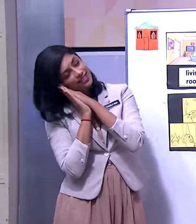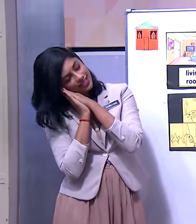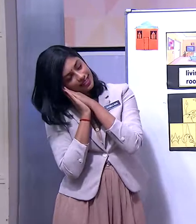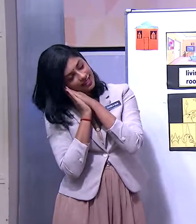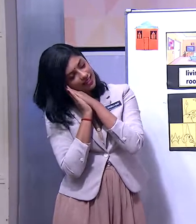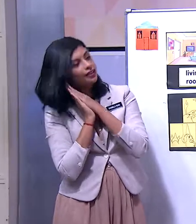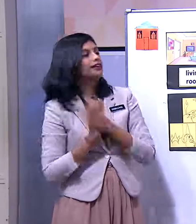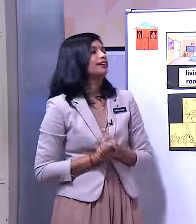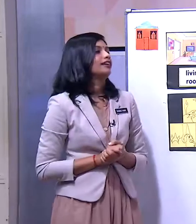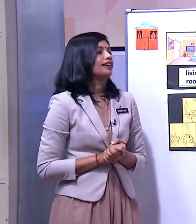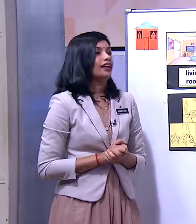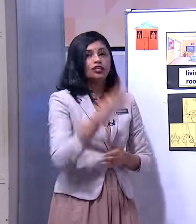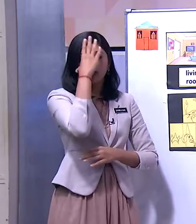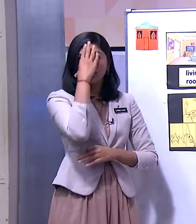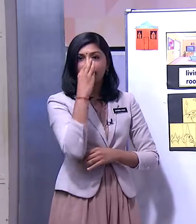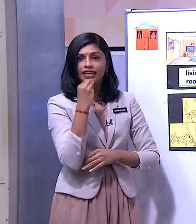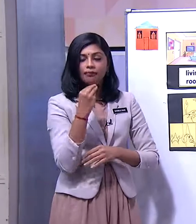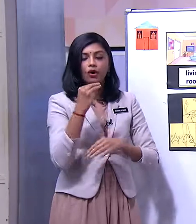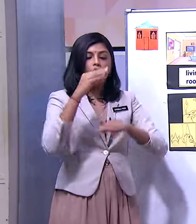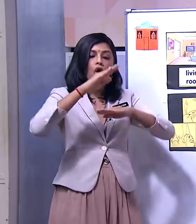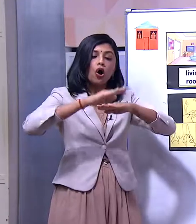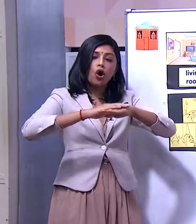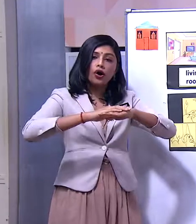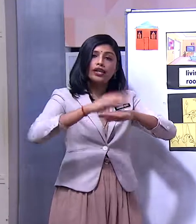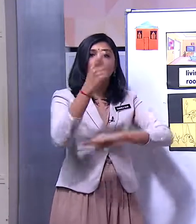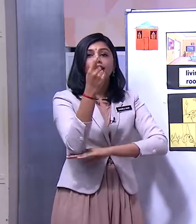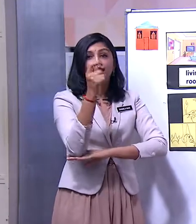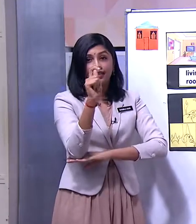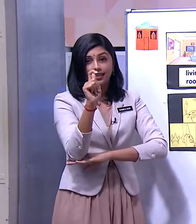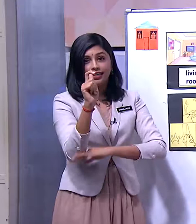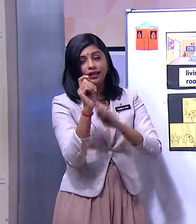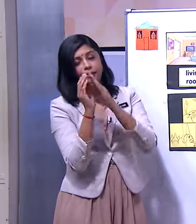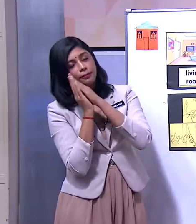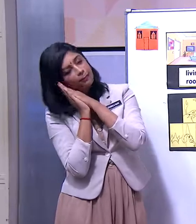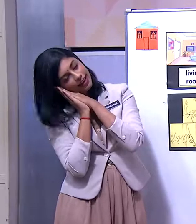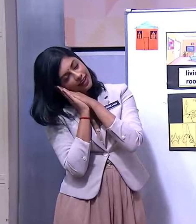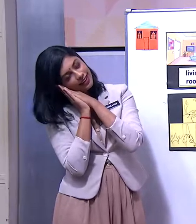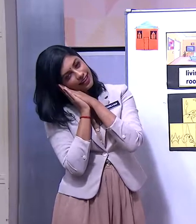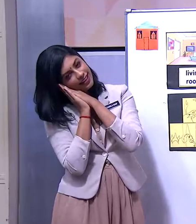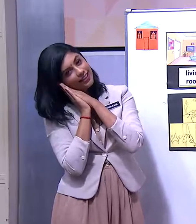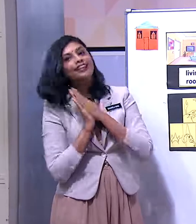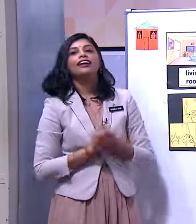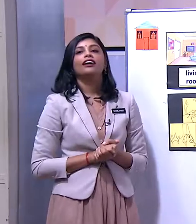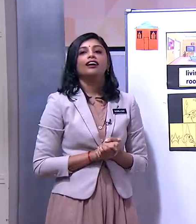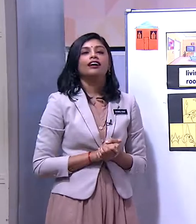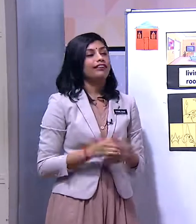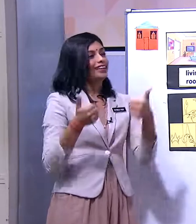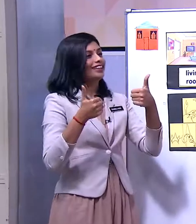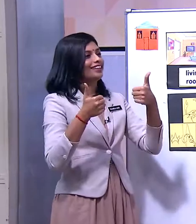this. Okay. Okay. So you sleep. Sleep on the bed. Bed. All right. Okay.